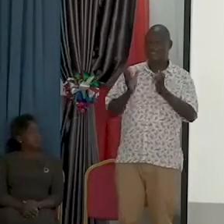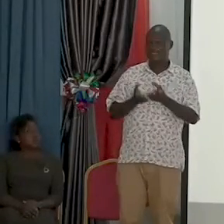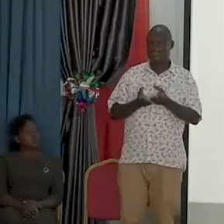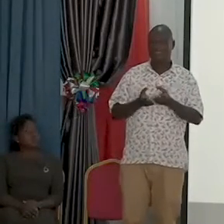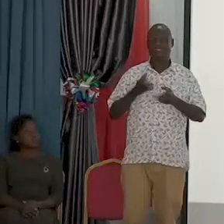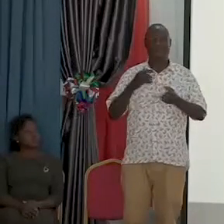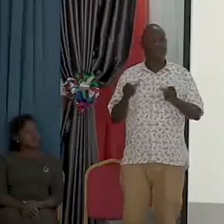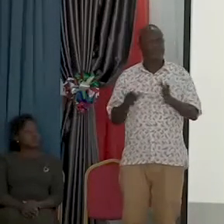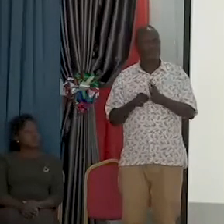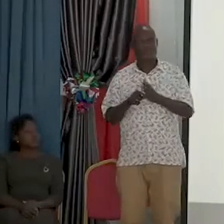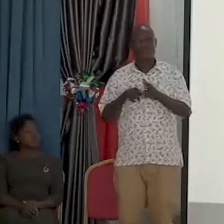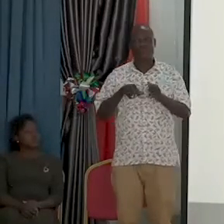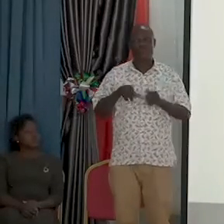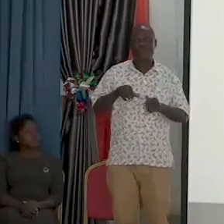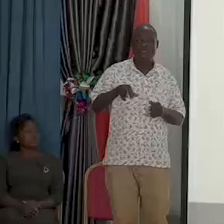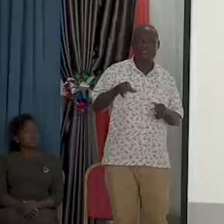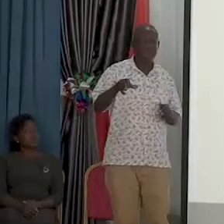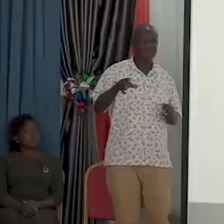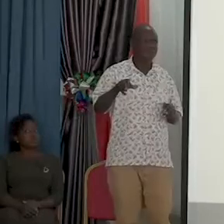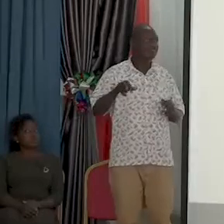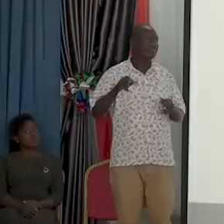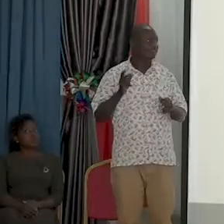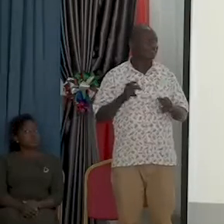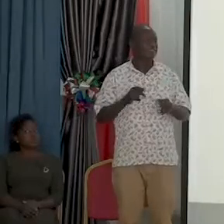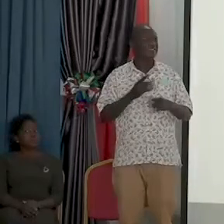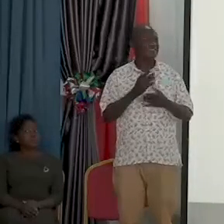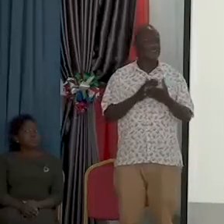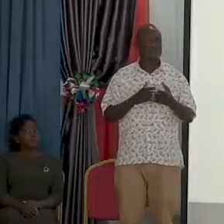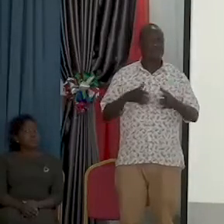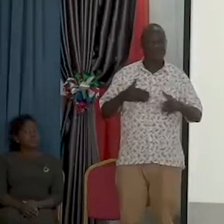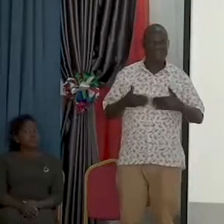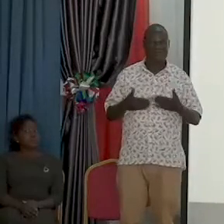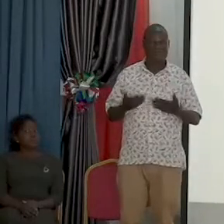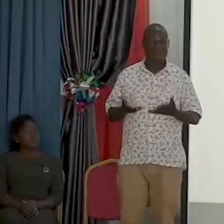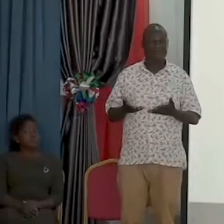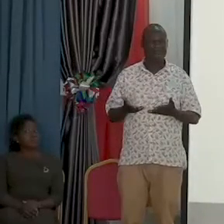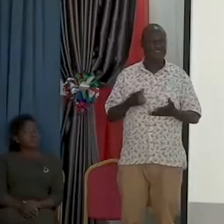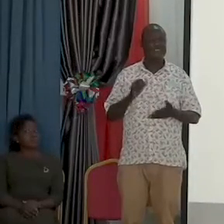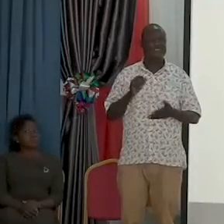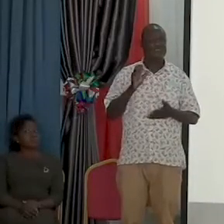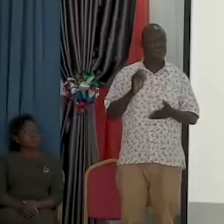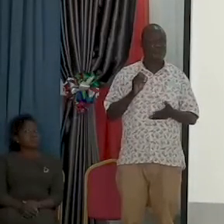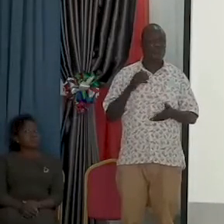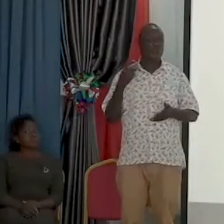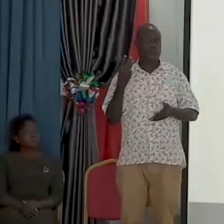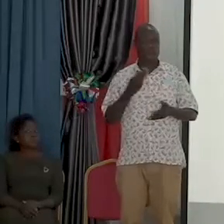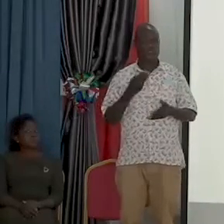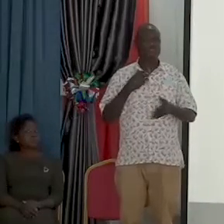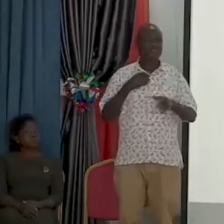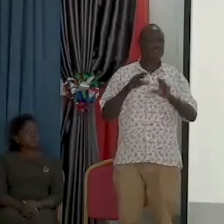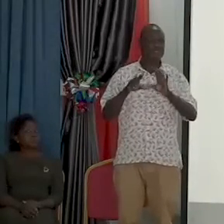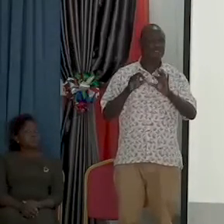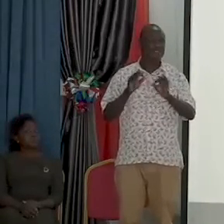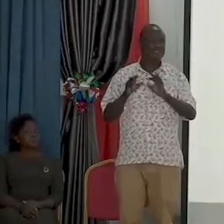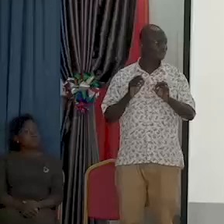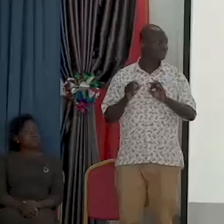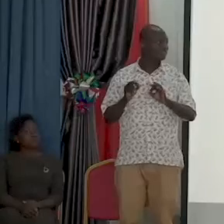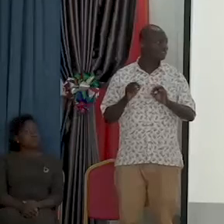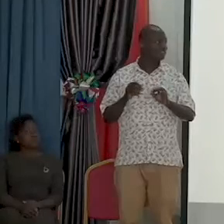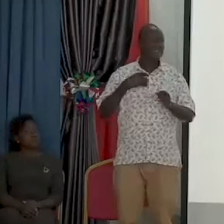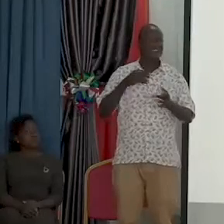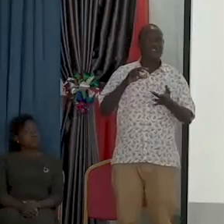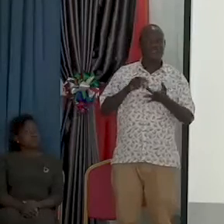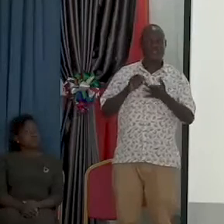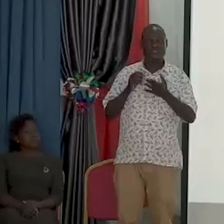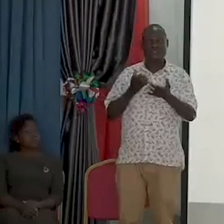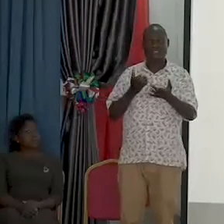The child has lots of behaviors that are negative. So we can identify these special